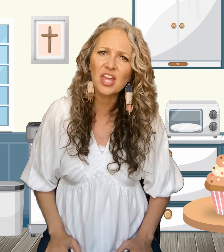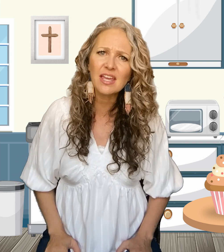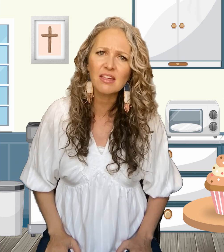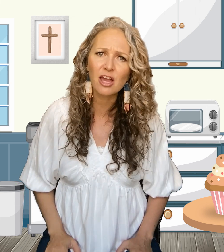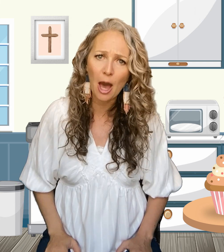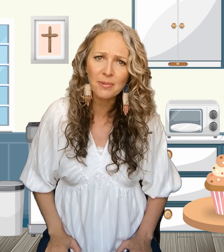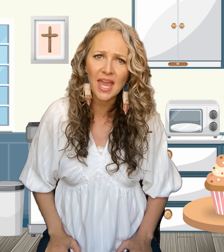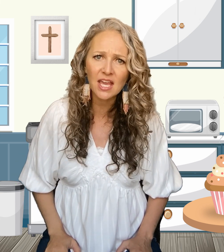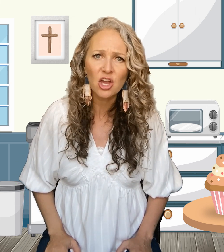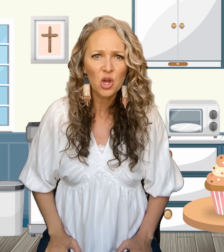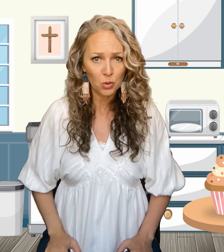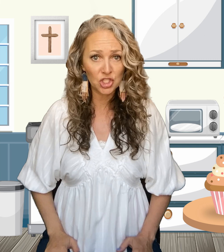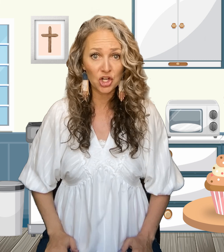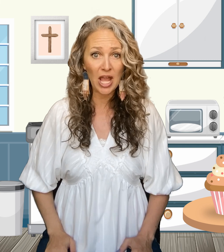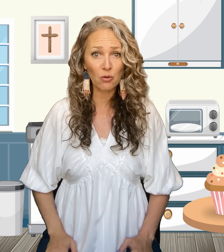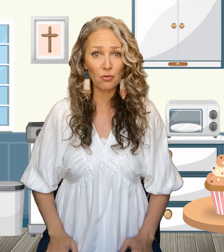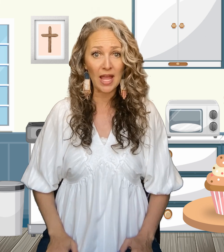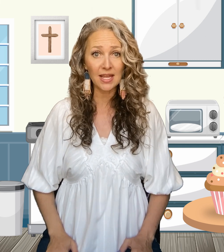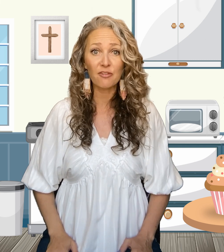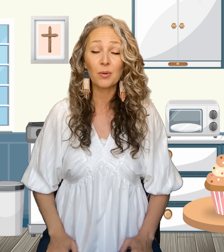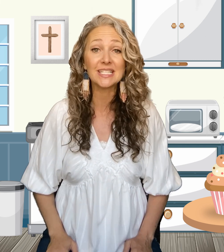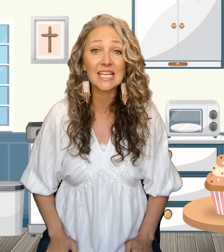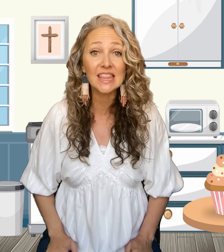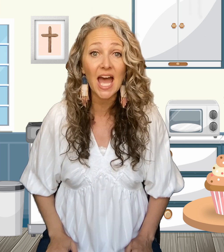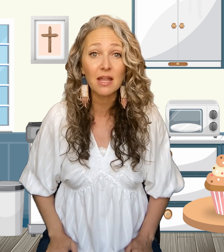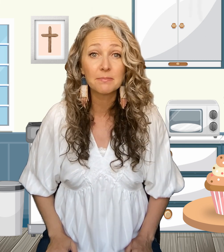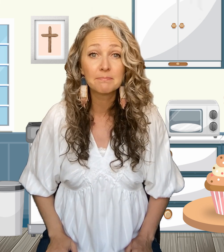the cupcake would turn out right if we did that?